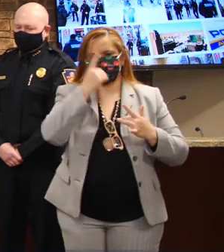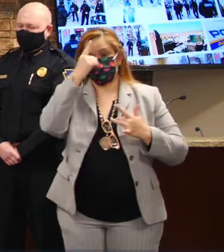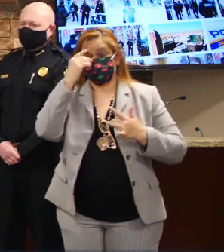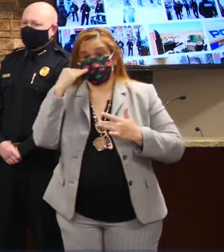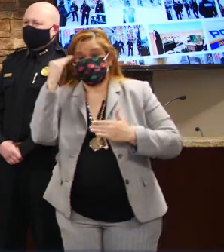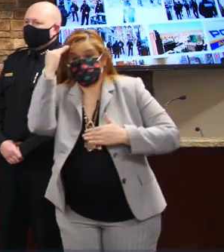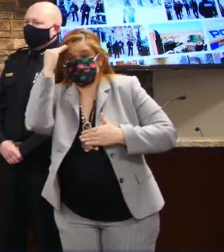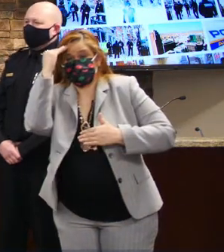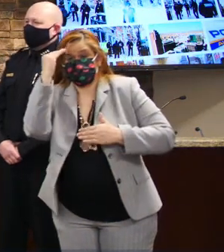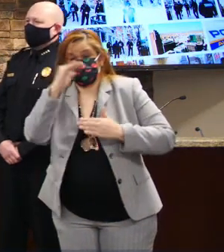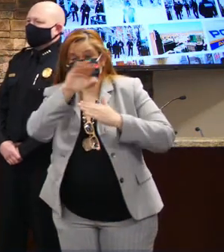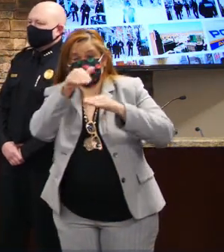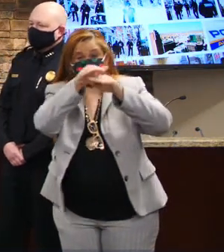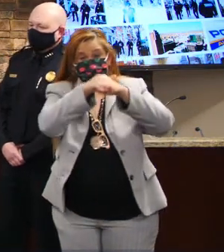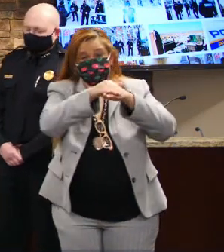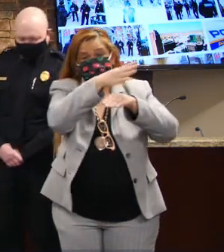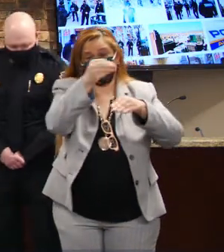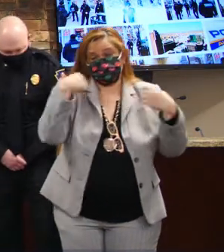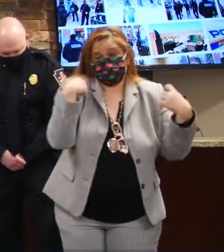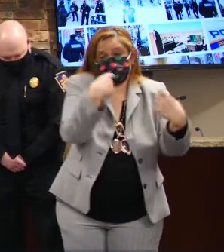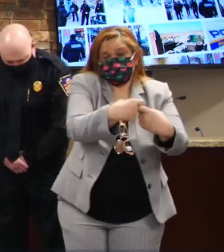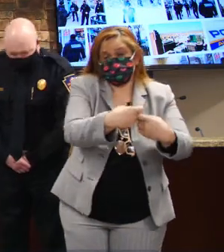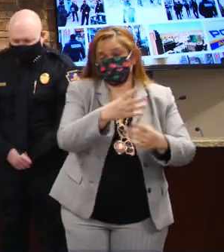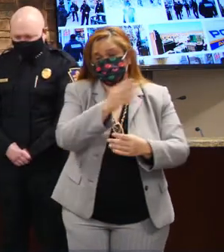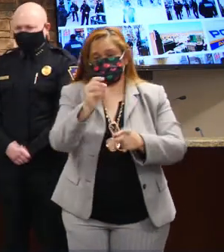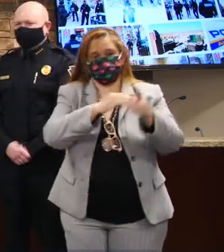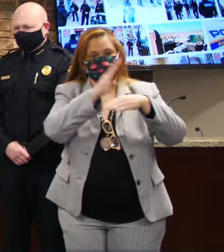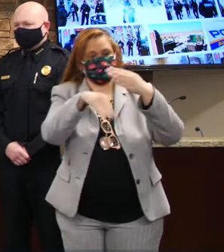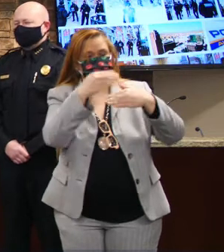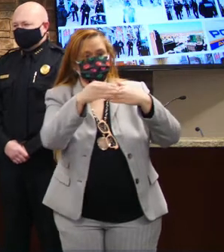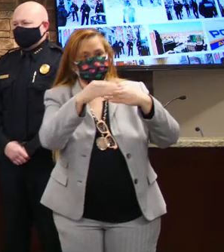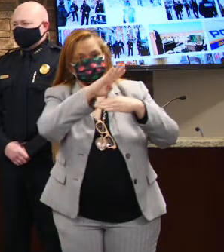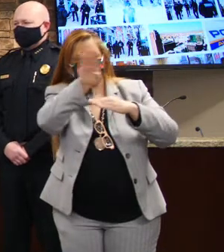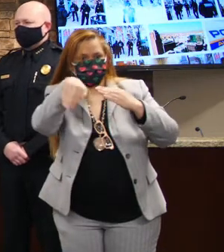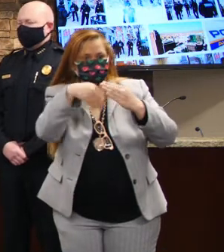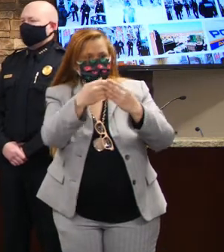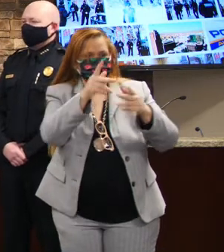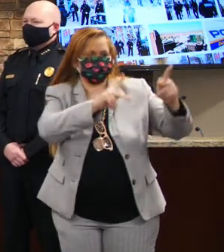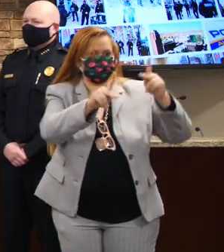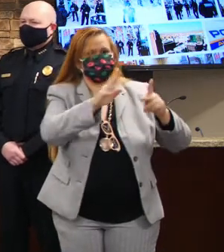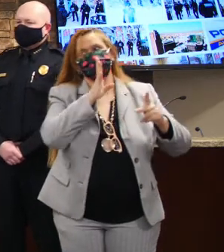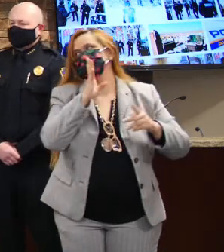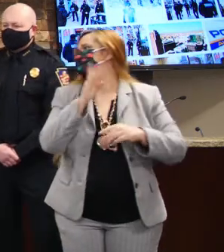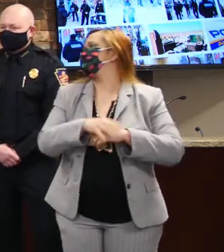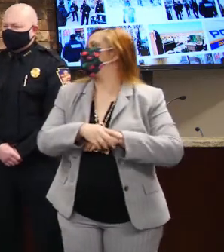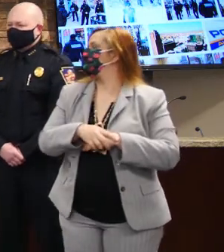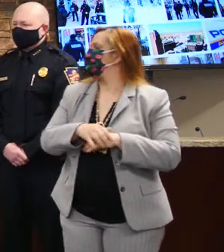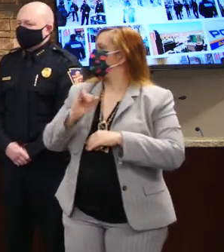and then I'm going to say it in Spanish, because I think it's important that we reach out to the community in la idioma de español también.